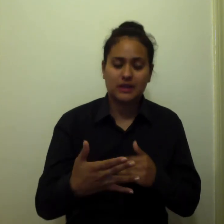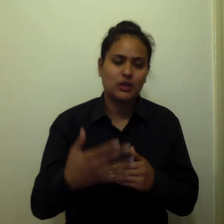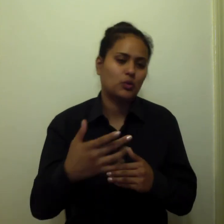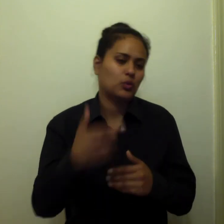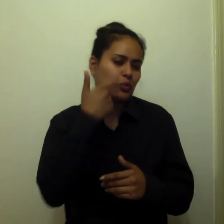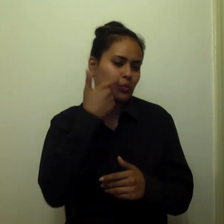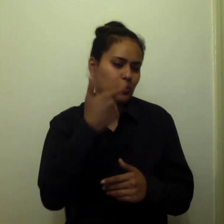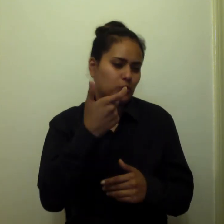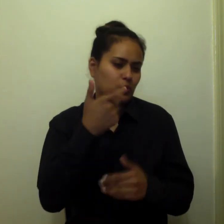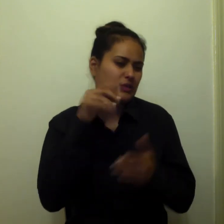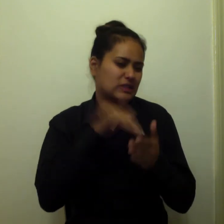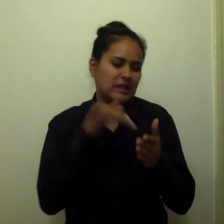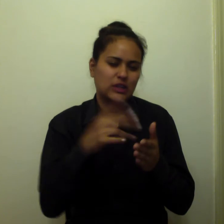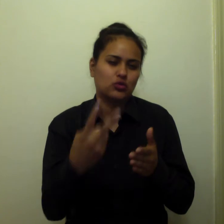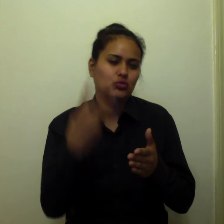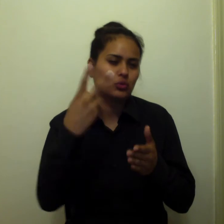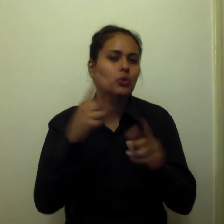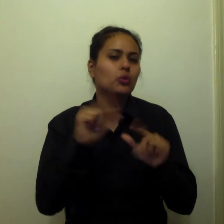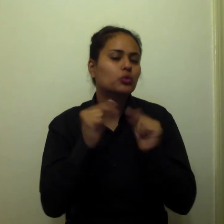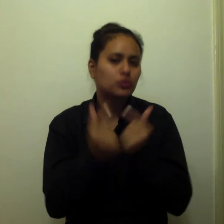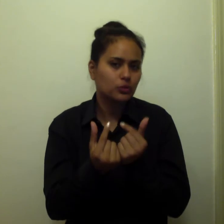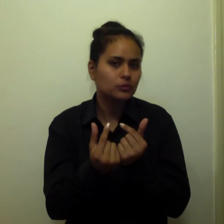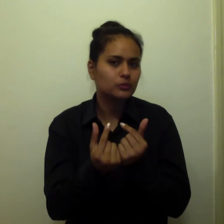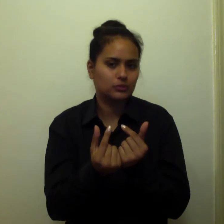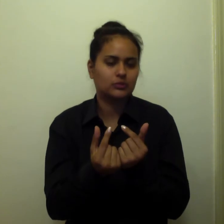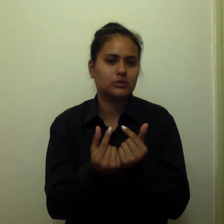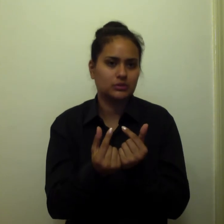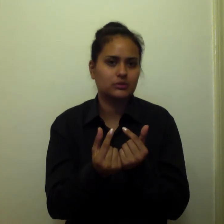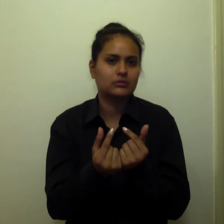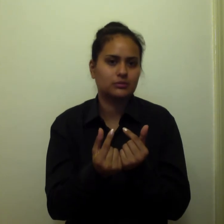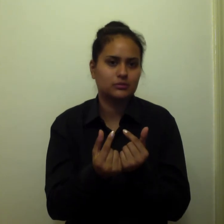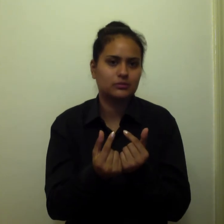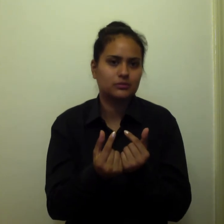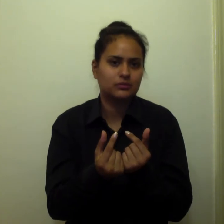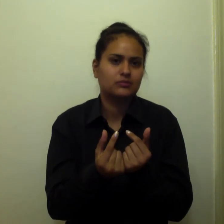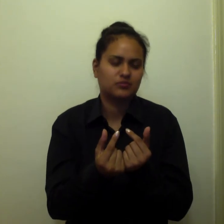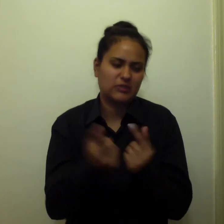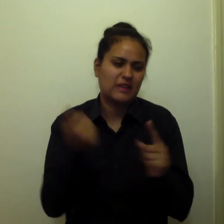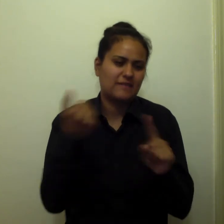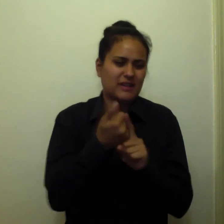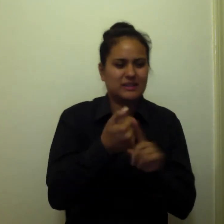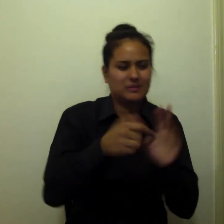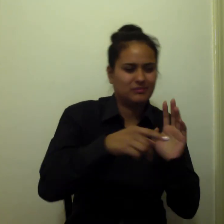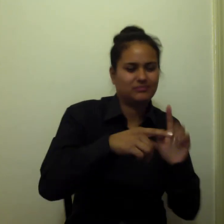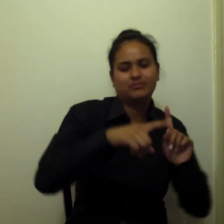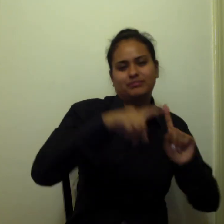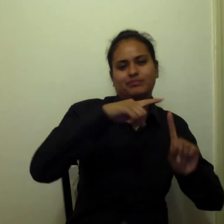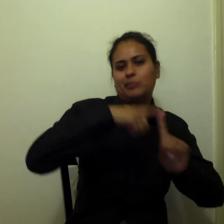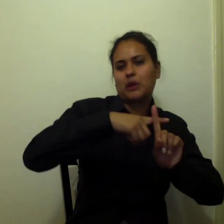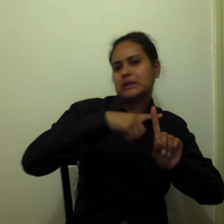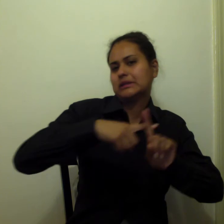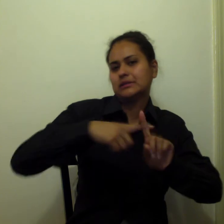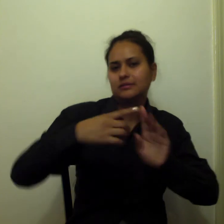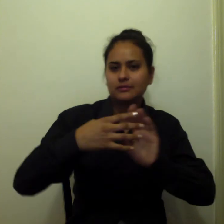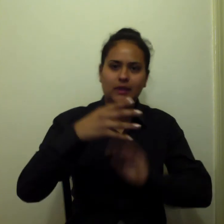affected European history, well, you could say positively or negatively depending on your viewpoint. In history we don't